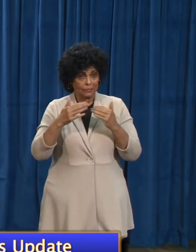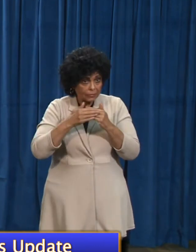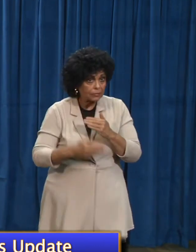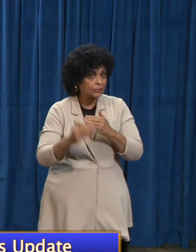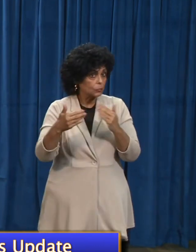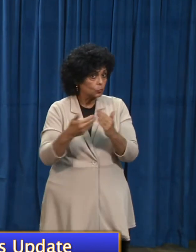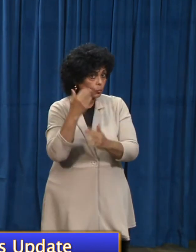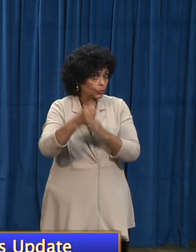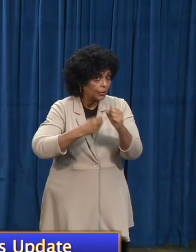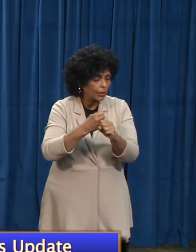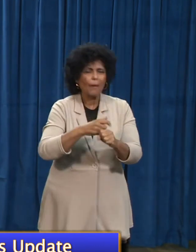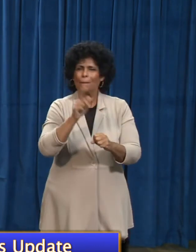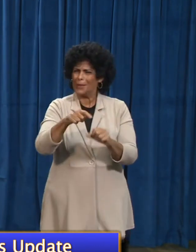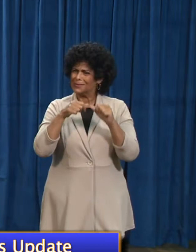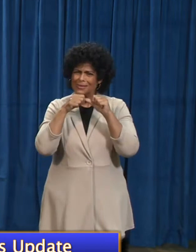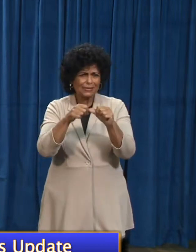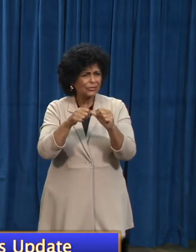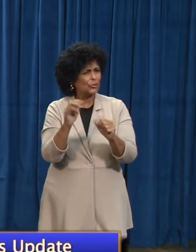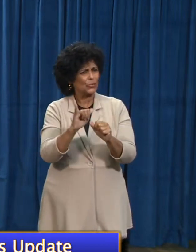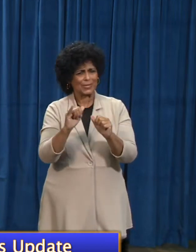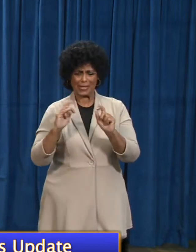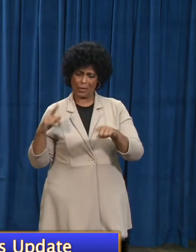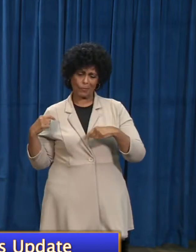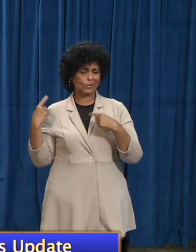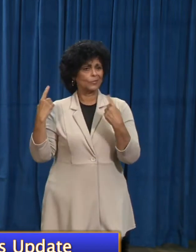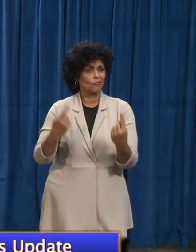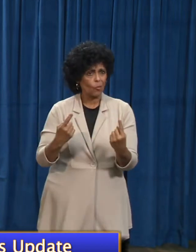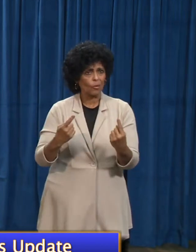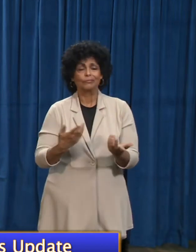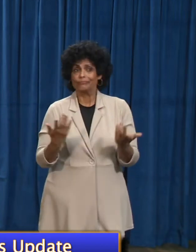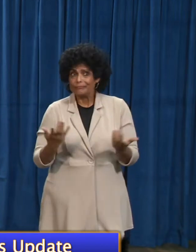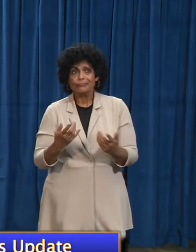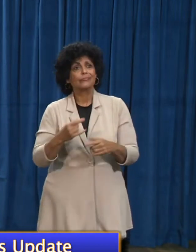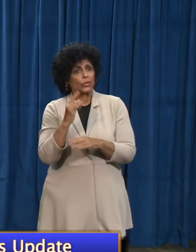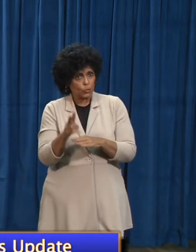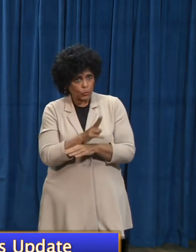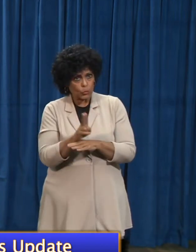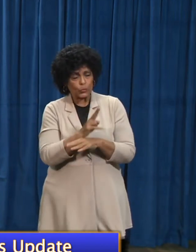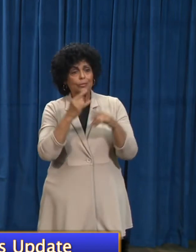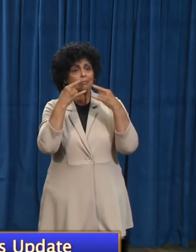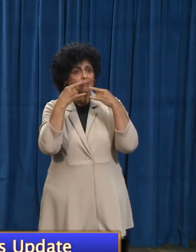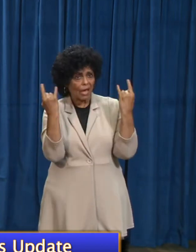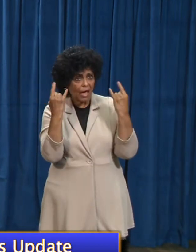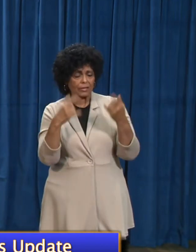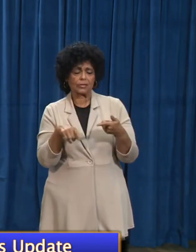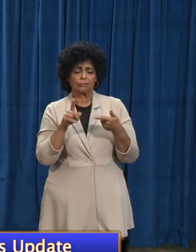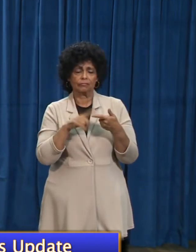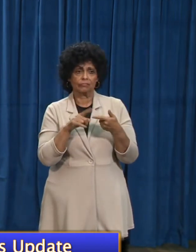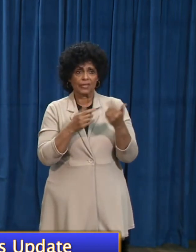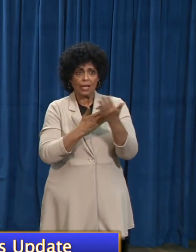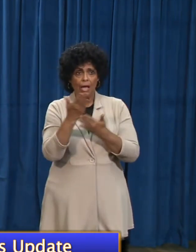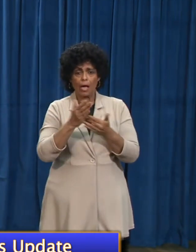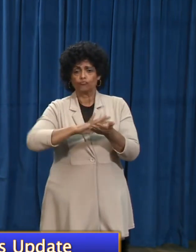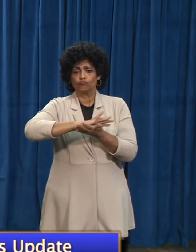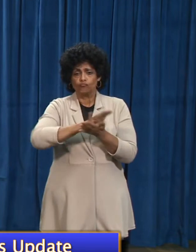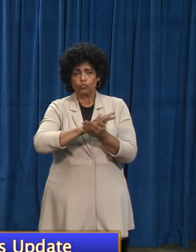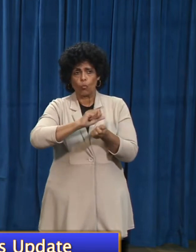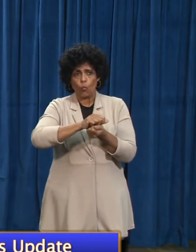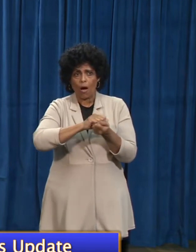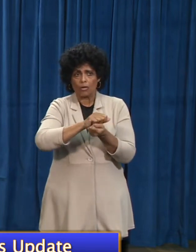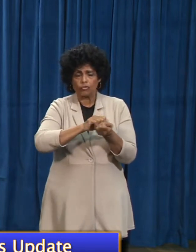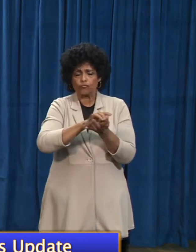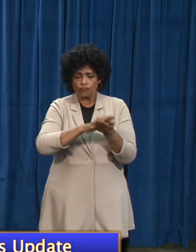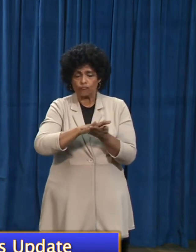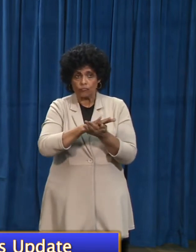the pandemic, like wearing masks, washing hands frequently, and socially